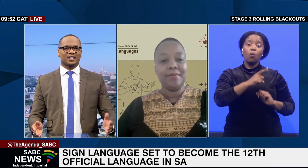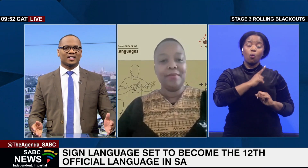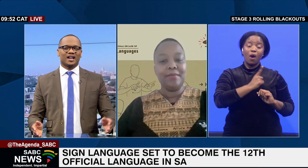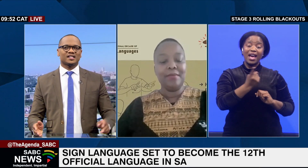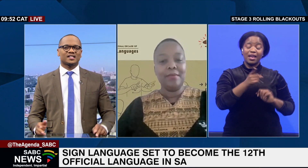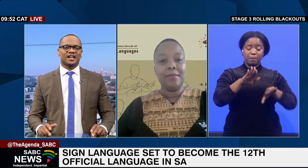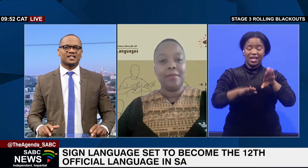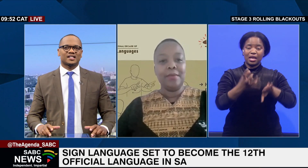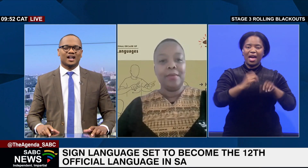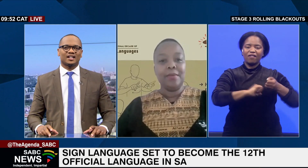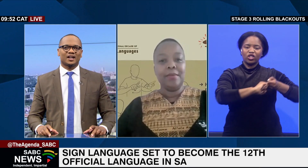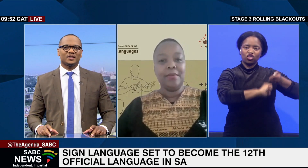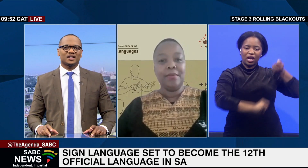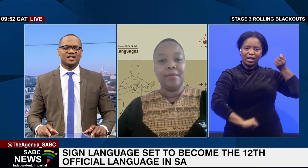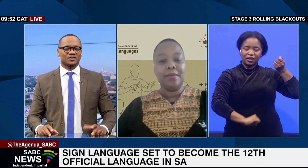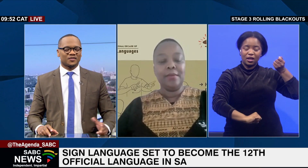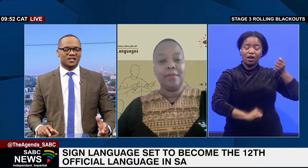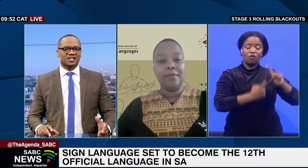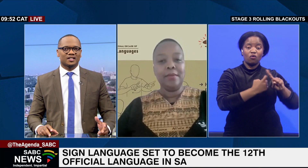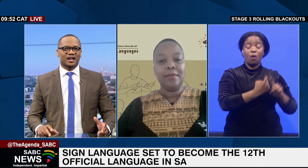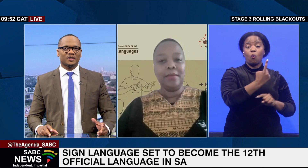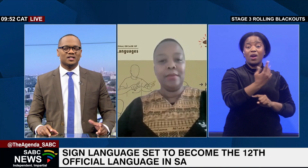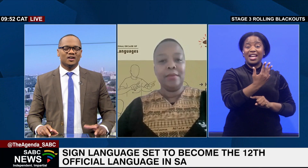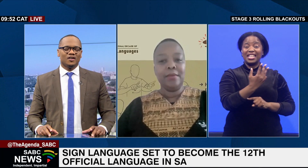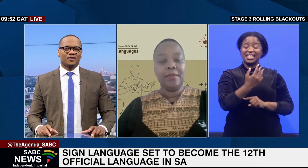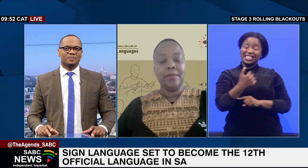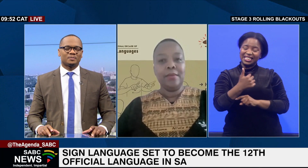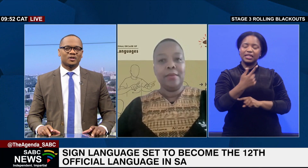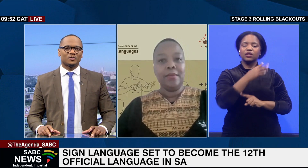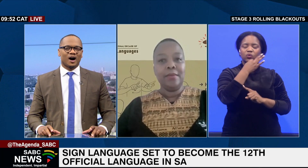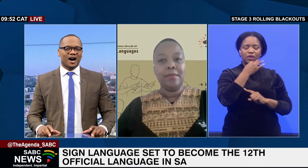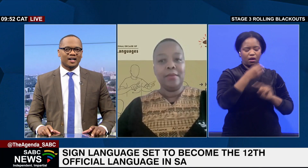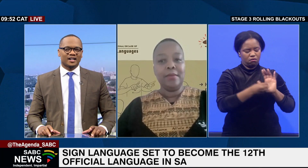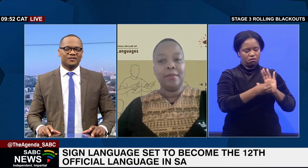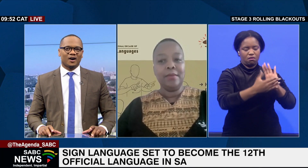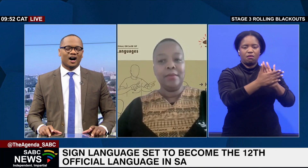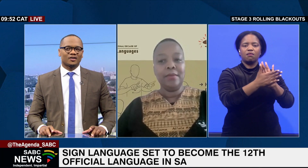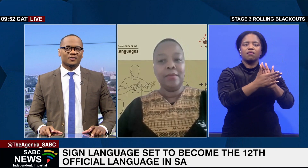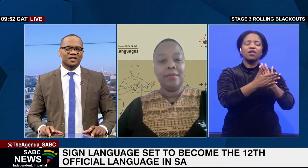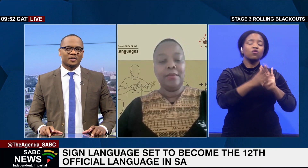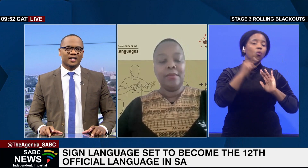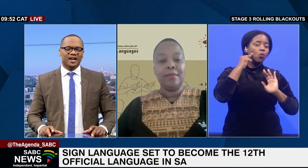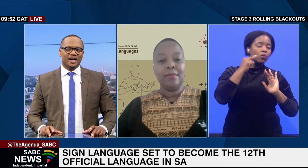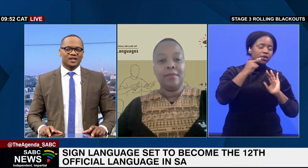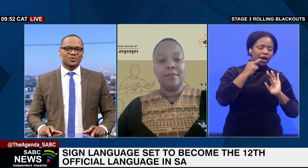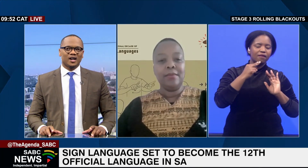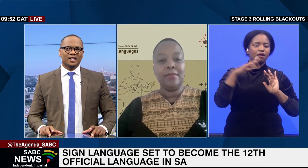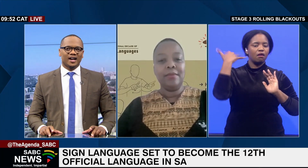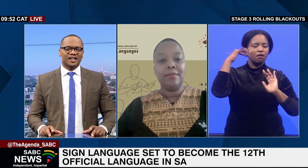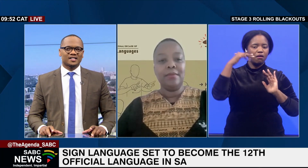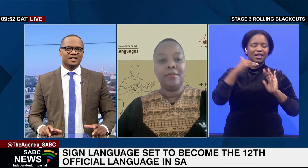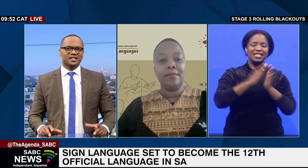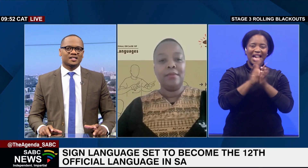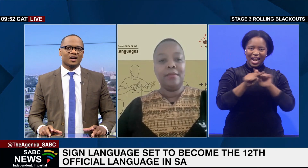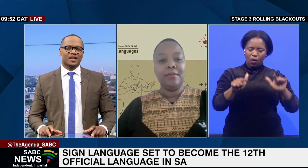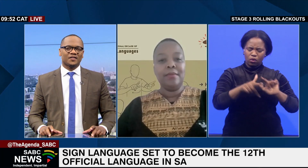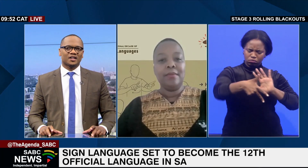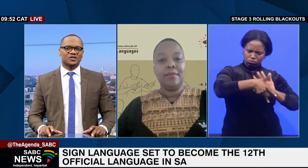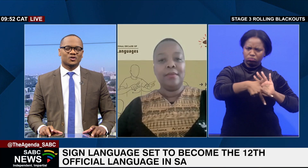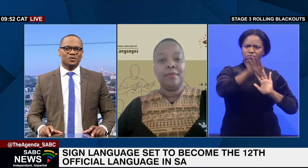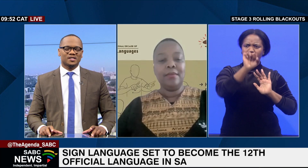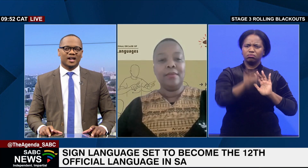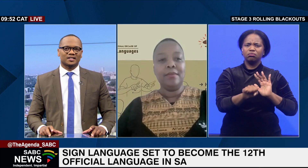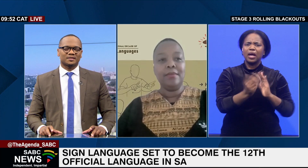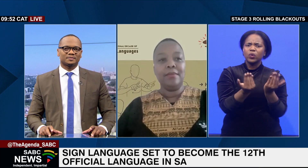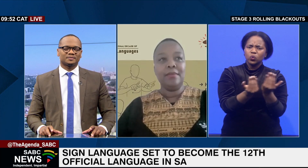1996 recognized that sign language is an official language for people who are deaf or hard of hearing, as well as the South